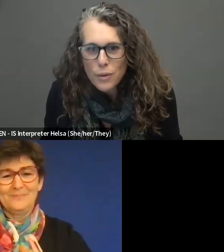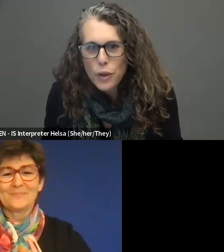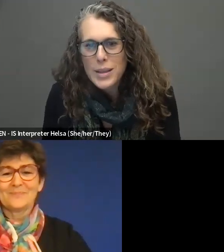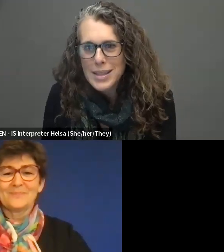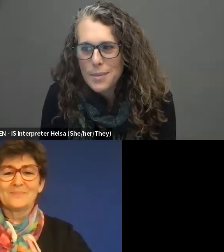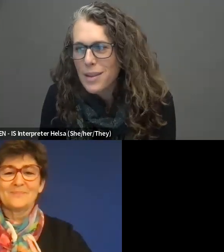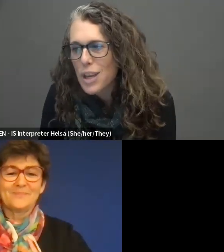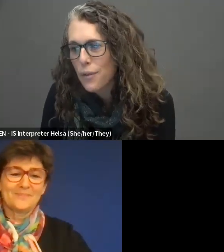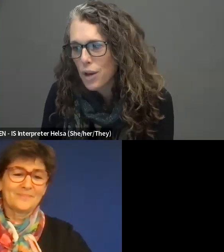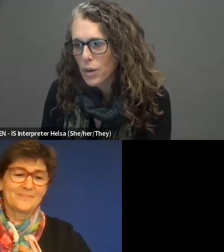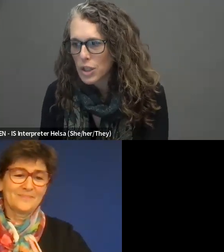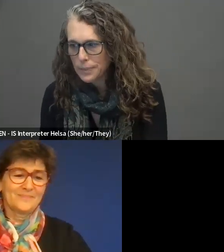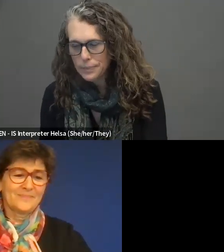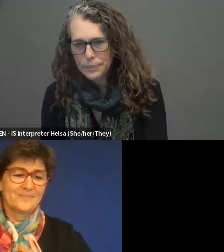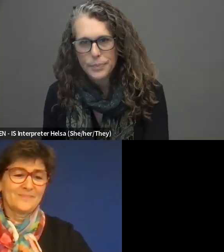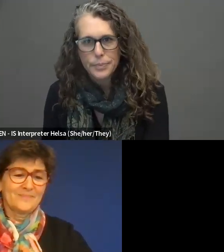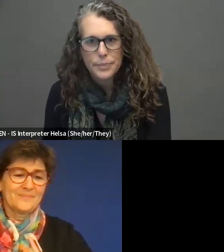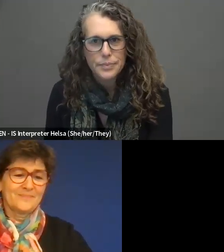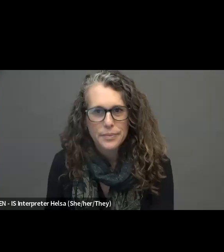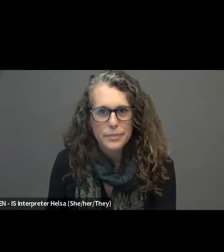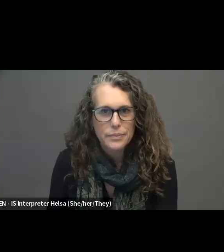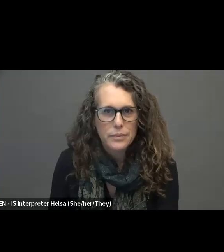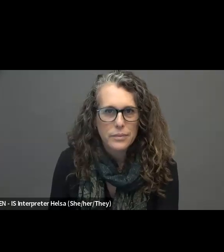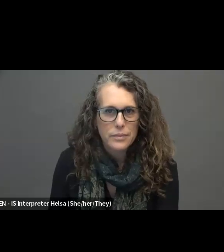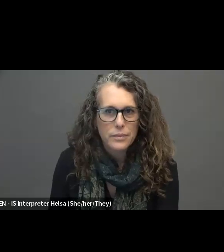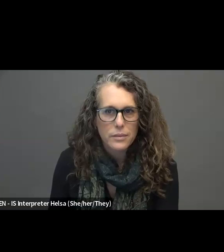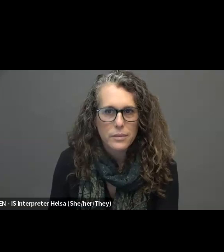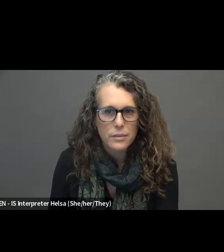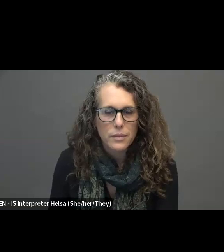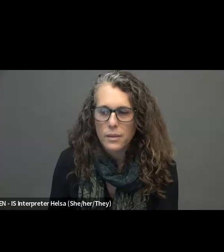denote fluency? But thank you for your question.